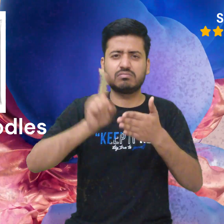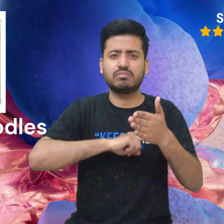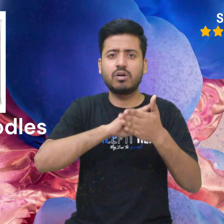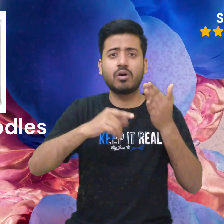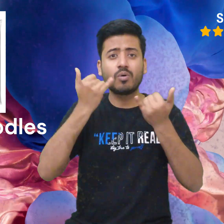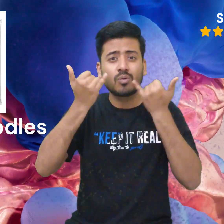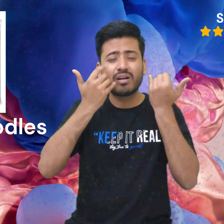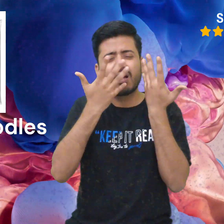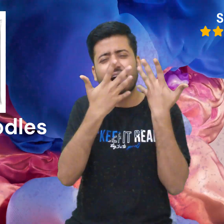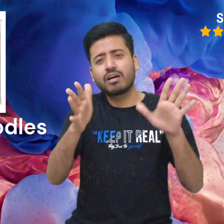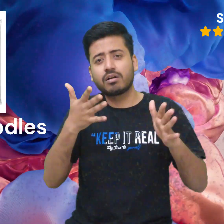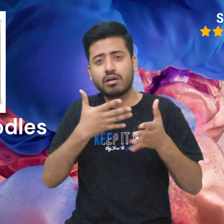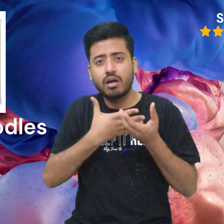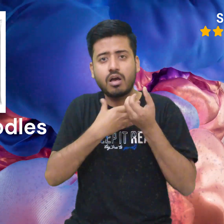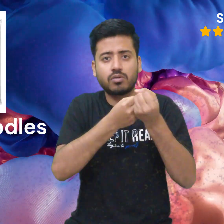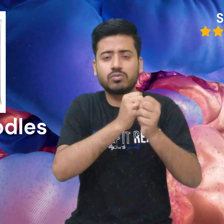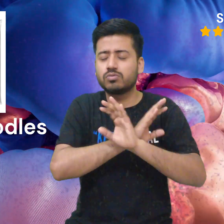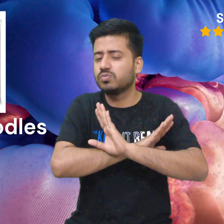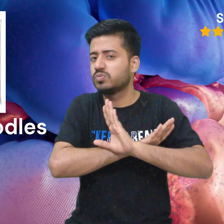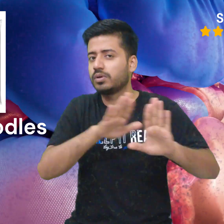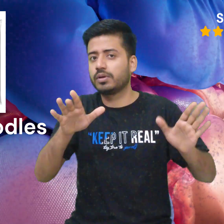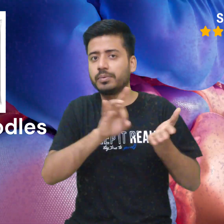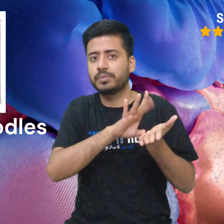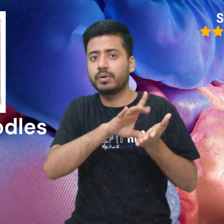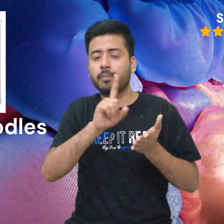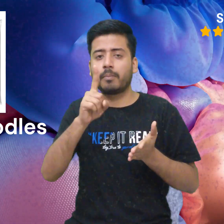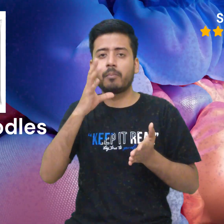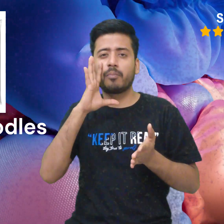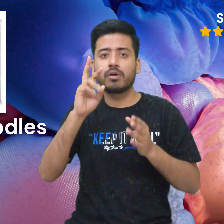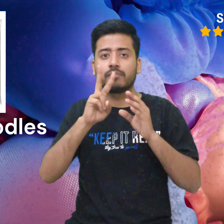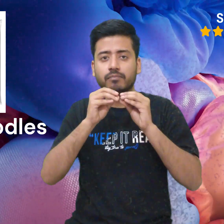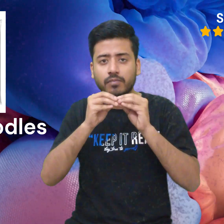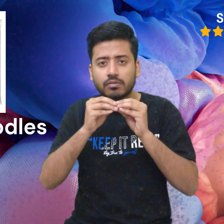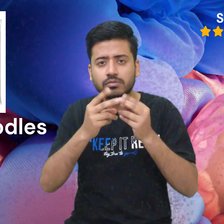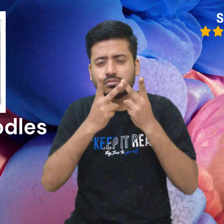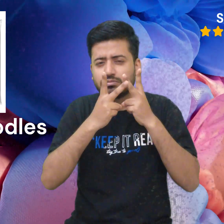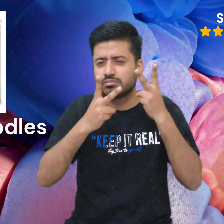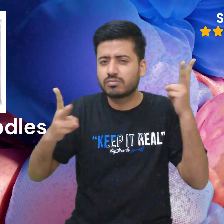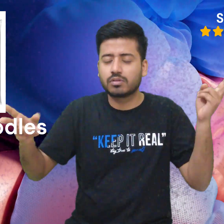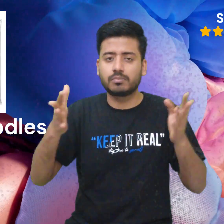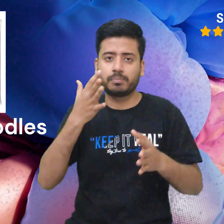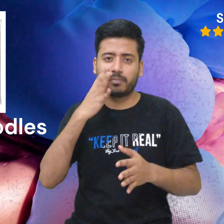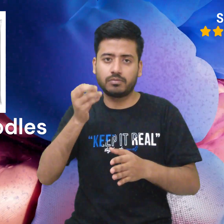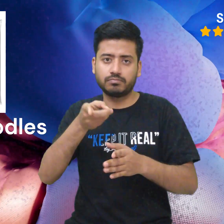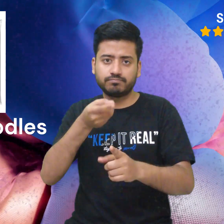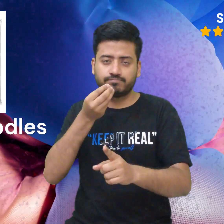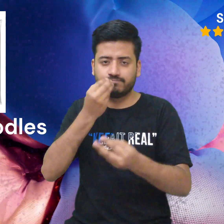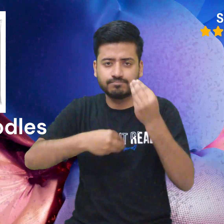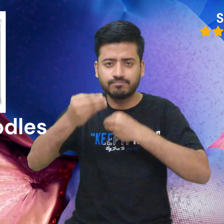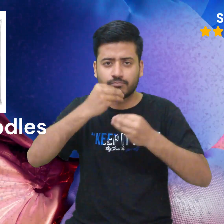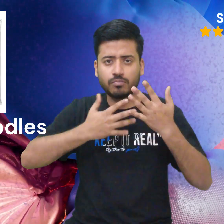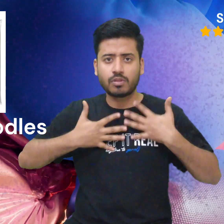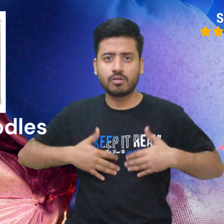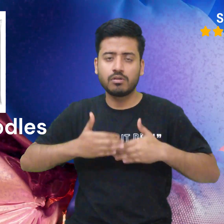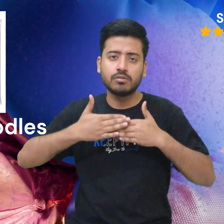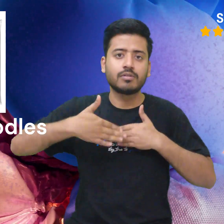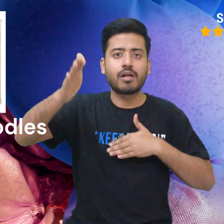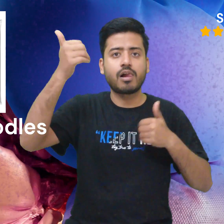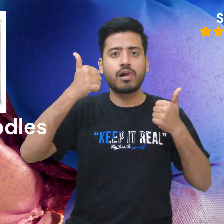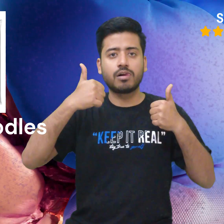wheat flour. Buckwheat is consumed and prepared as a grain. It's technically not a grain. It's a pseudo-grain.